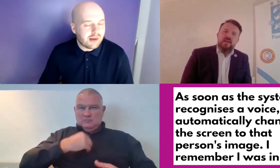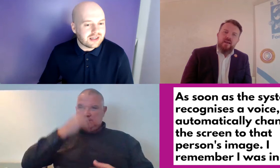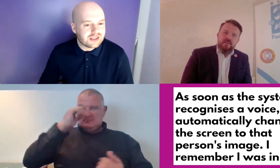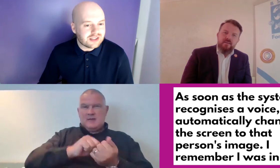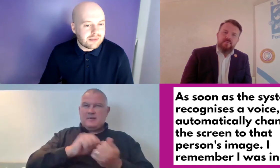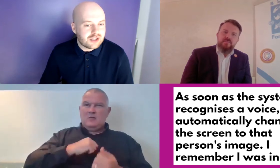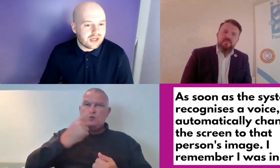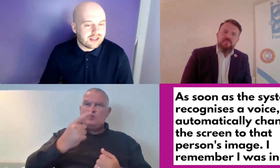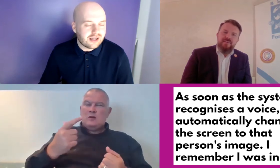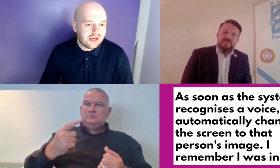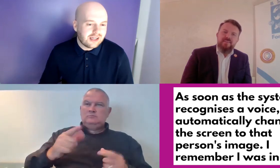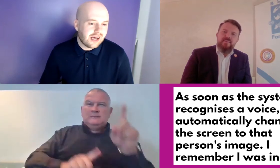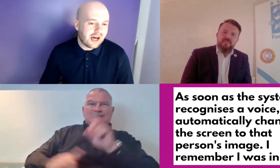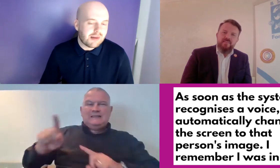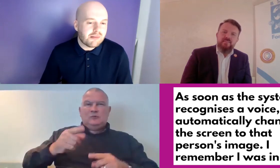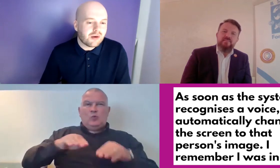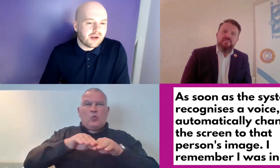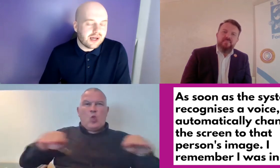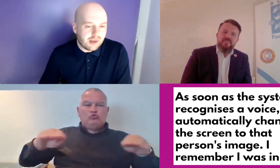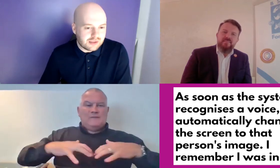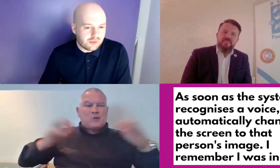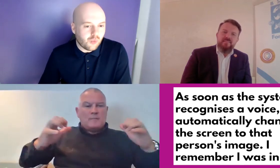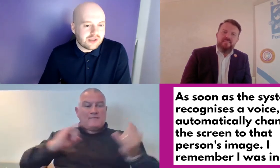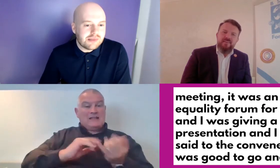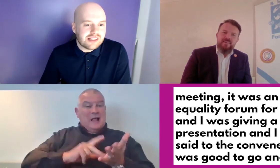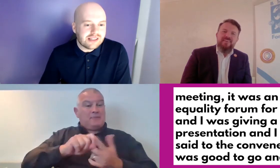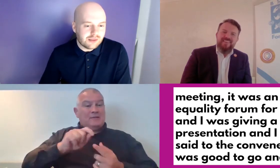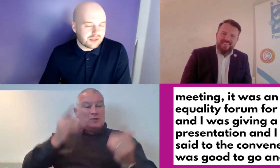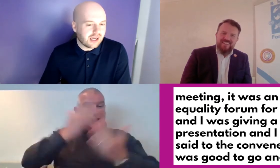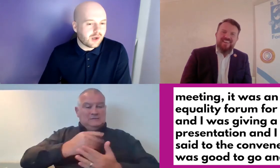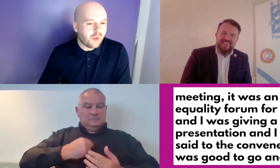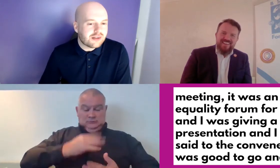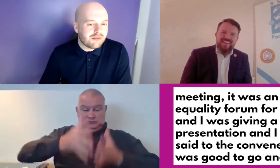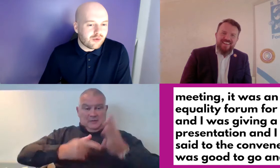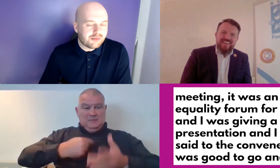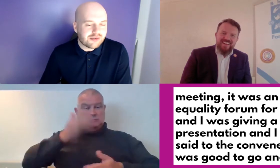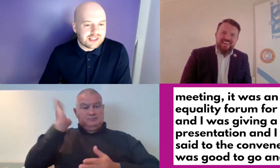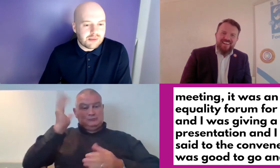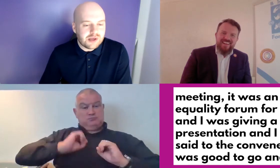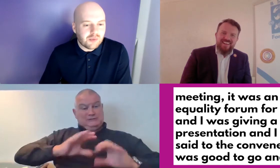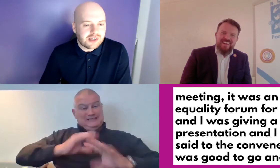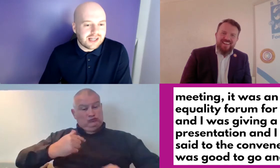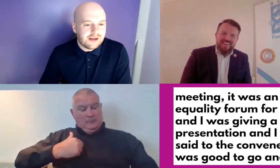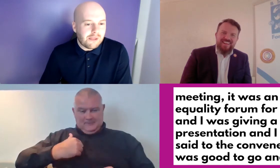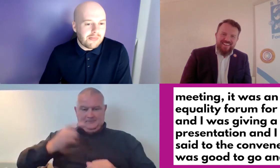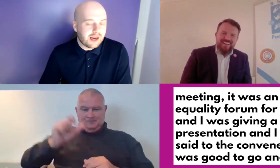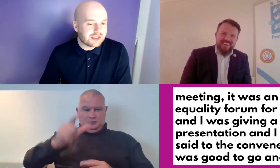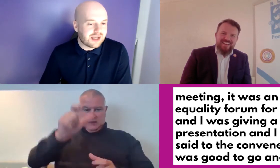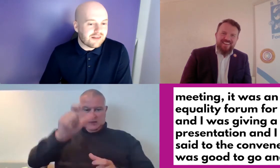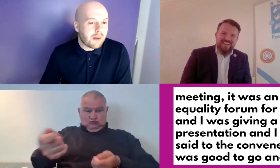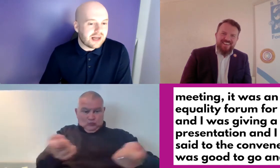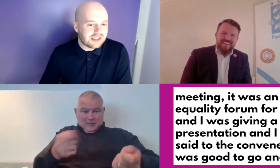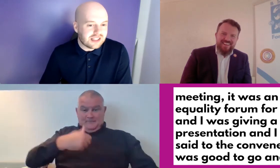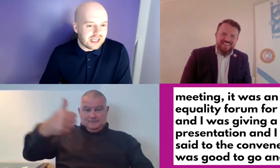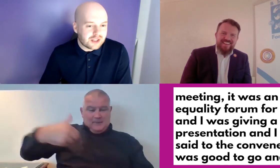that person's image. And I remember I was in one meeting. It was like an equality forum for the SNP one night, and I was given